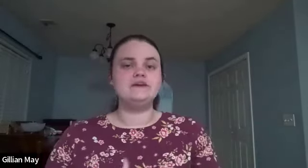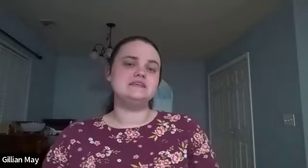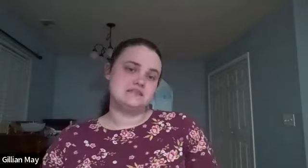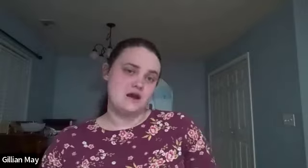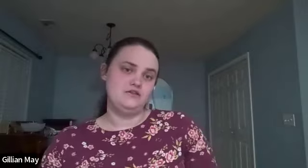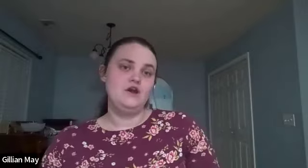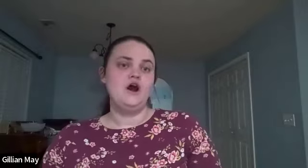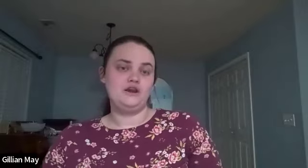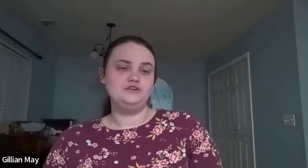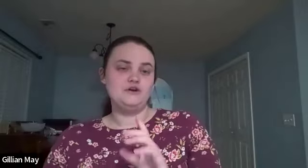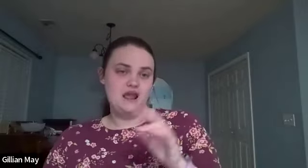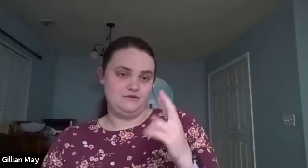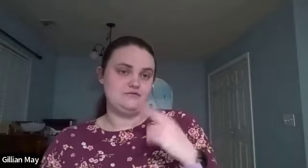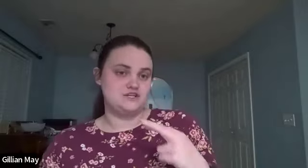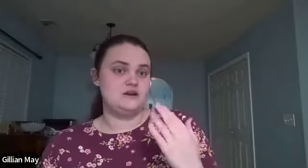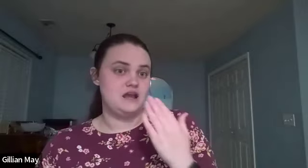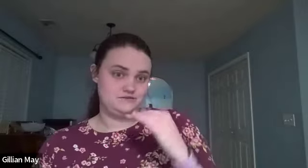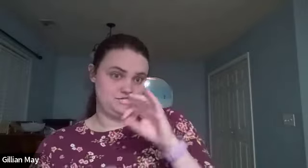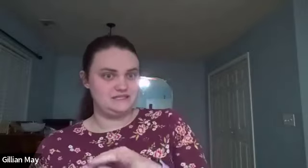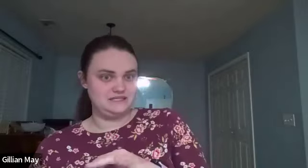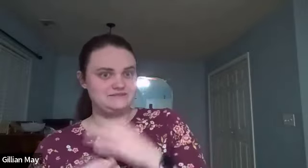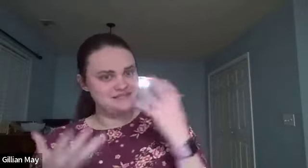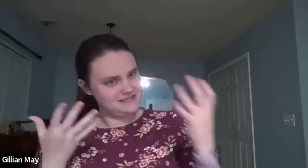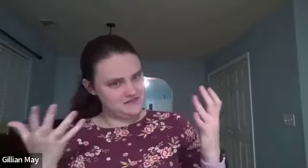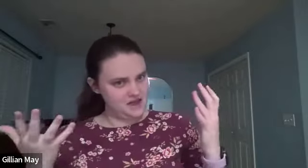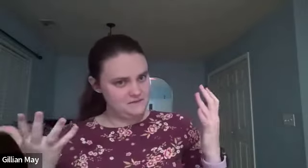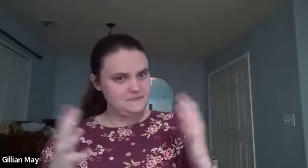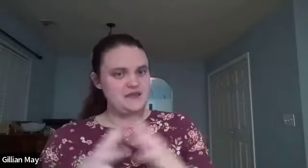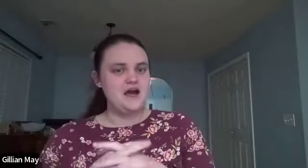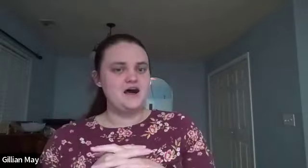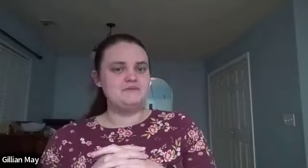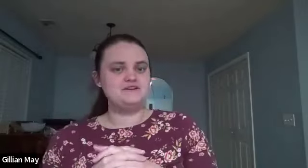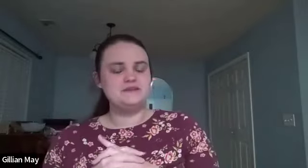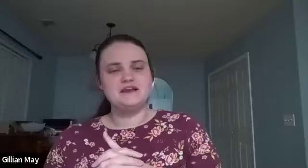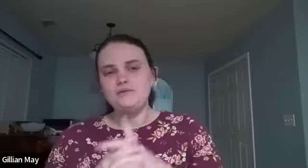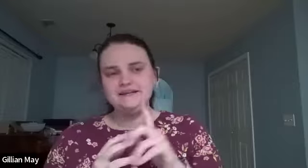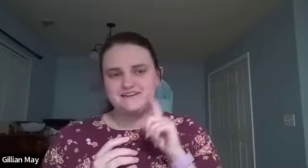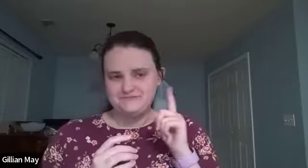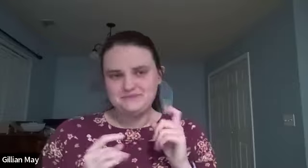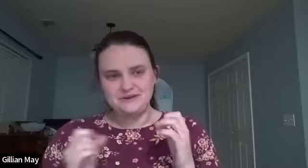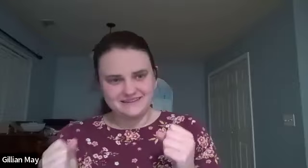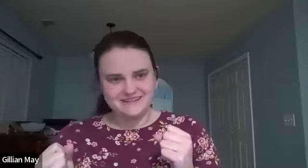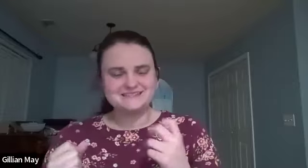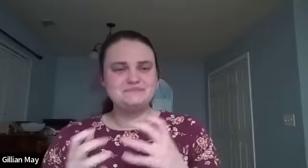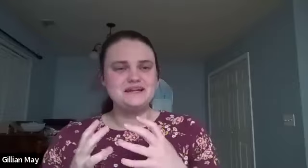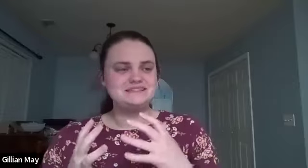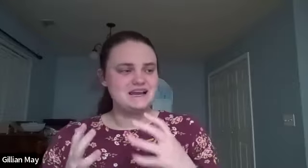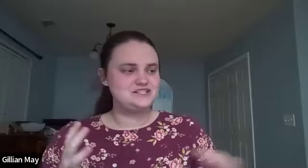in the South, or can you go to every restaurant, ask for sweet tea, things like that. But it'll be like only deaf people get this, but it's actually